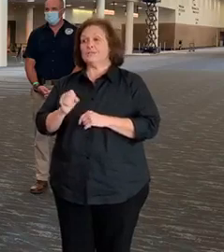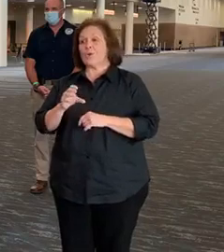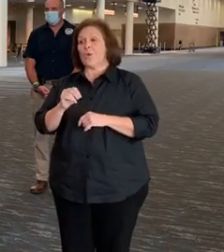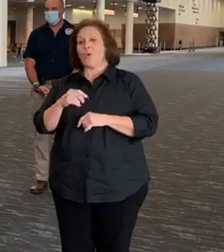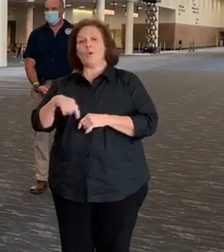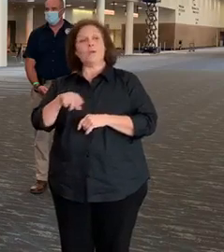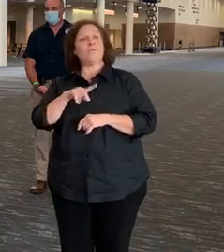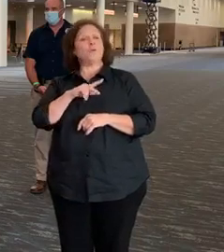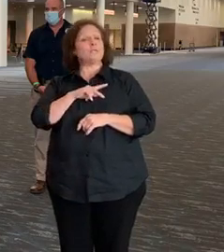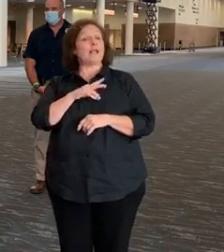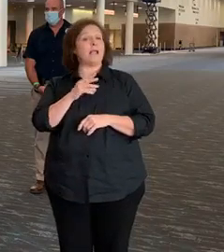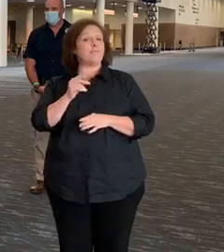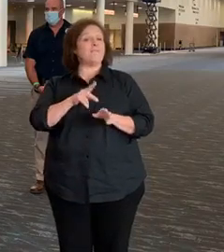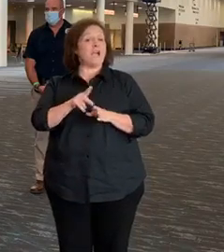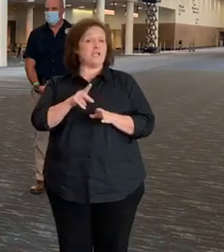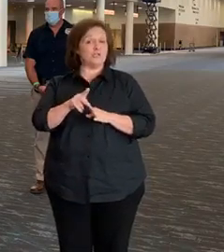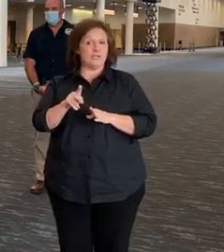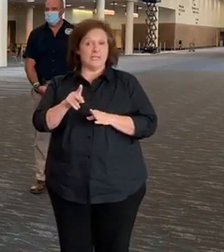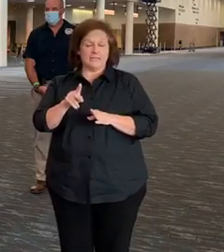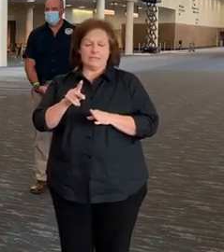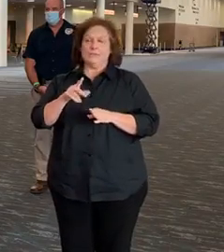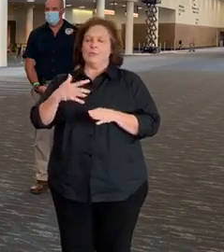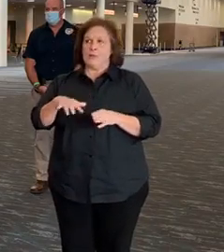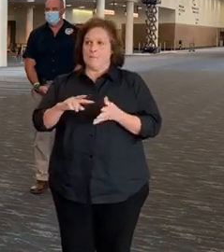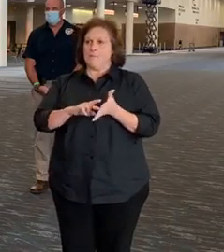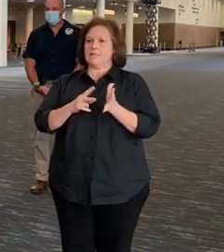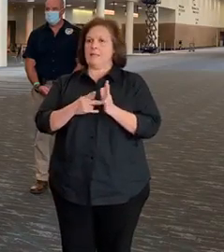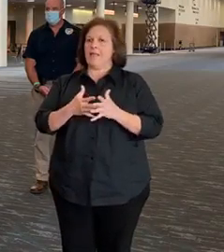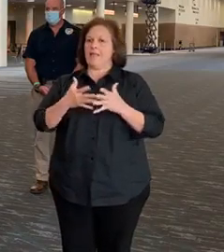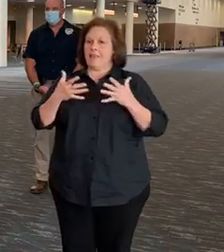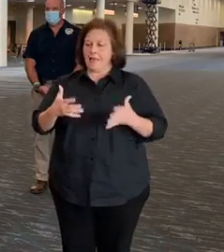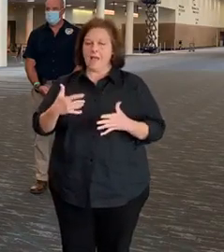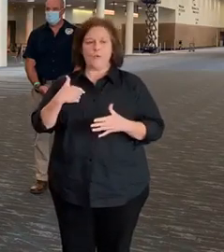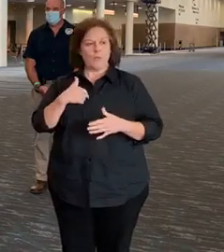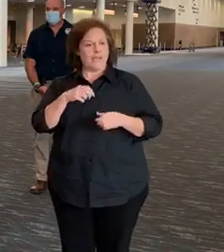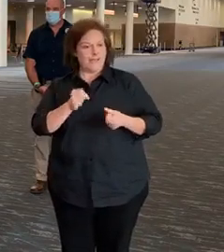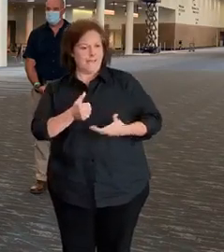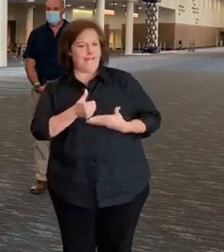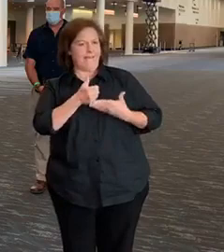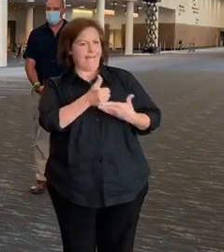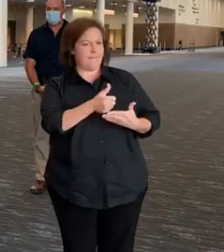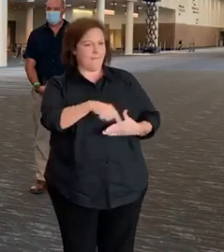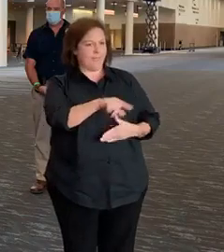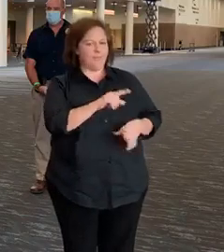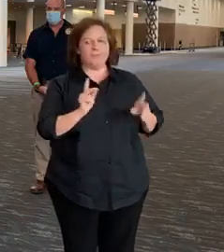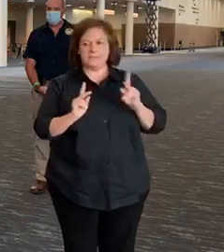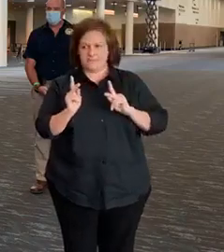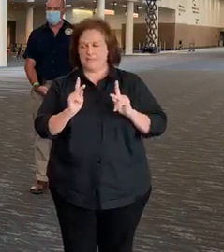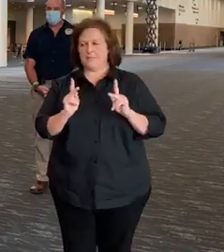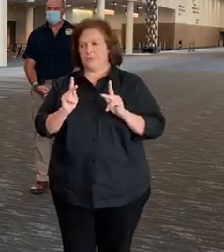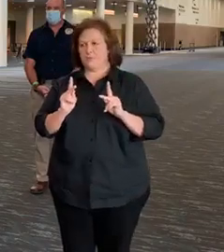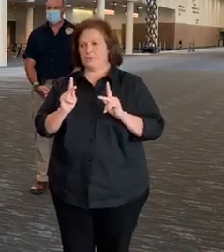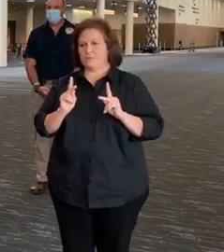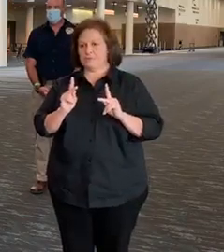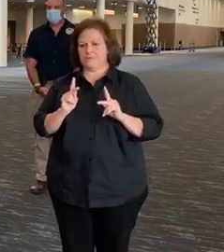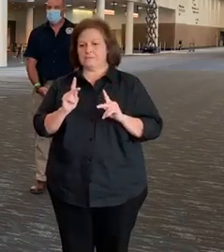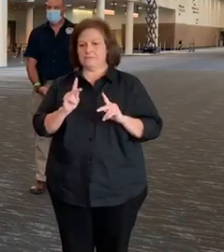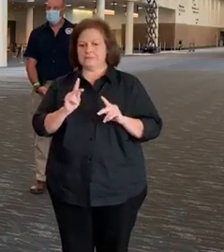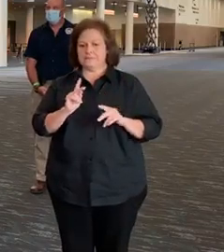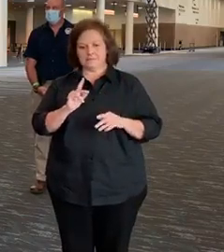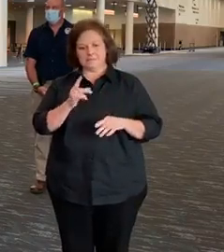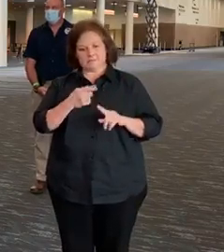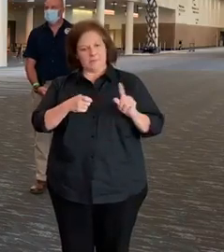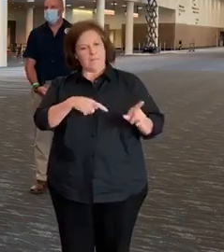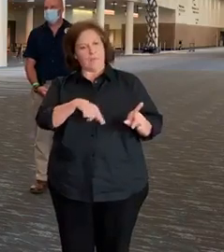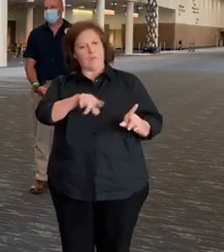personally and professionally, it's incredibly meaningful to be able to provide those services once again to our Louisiana